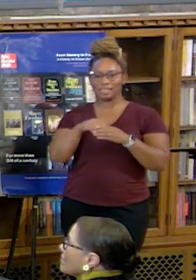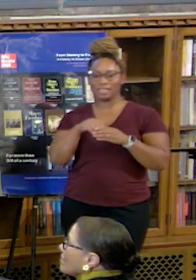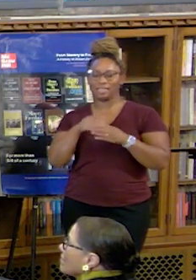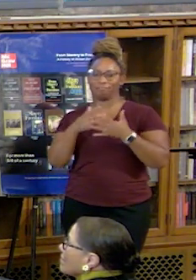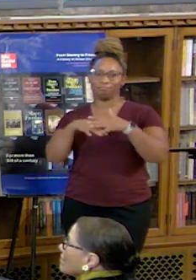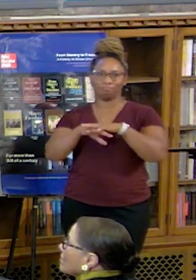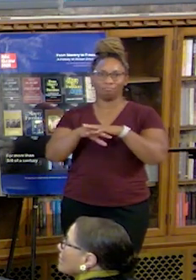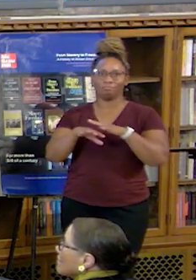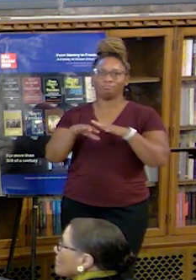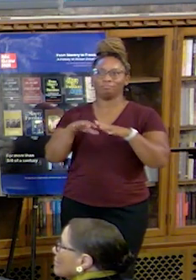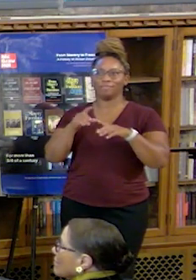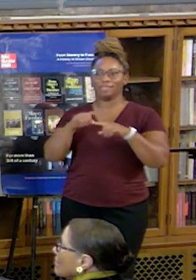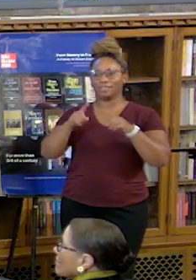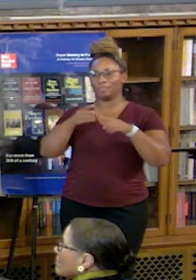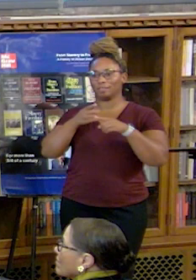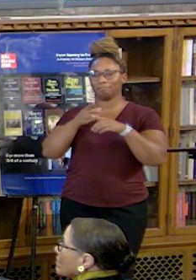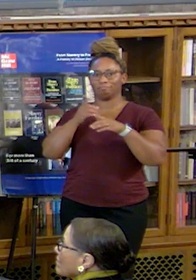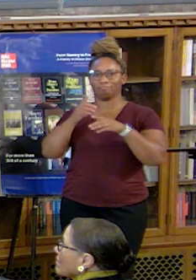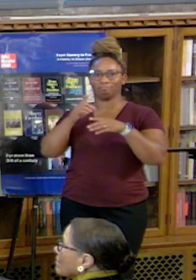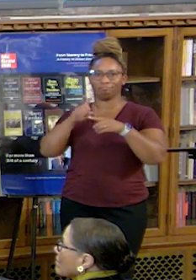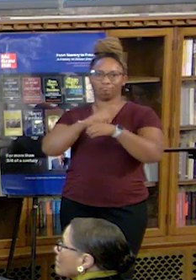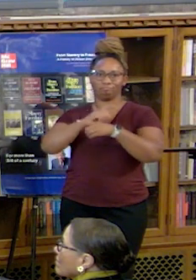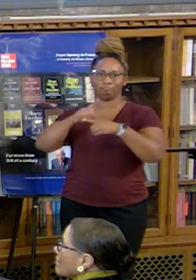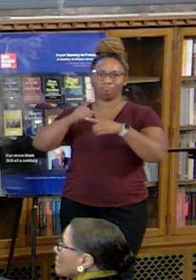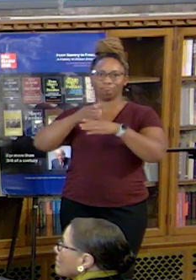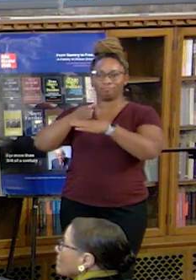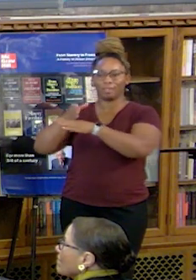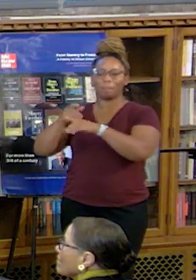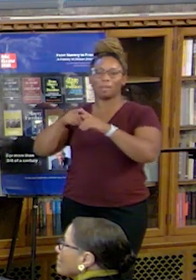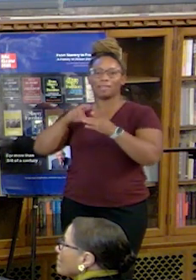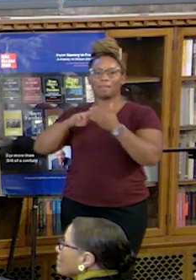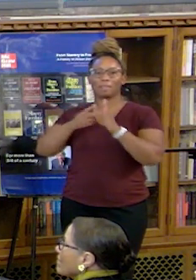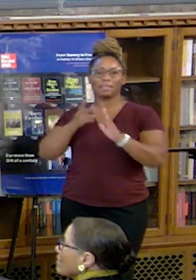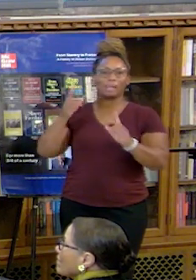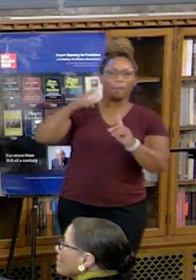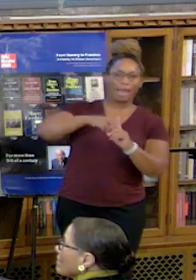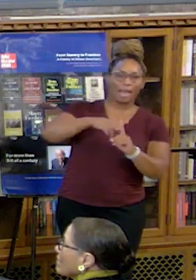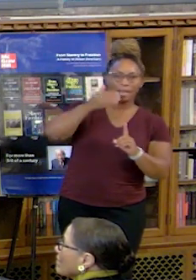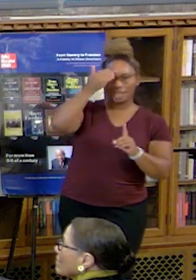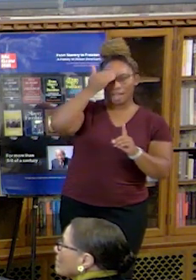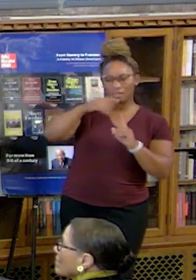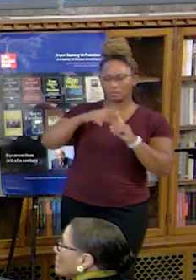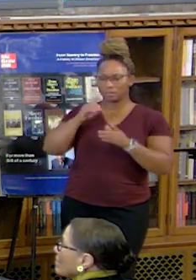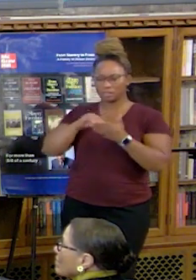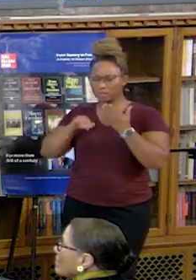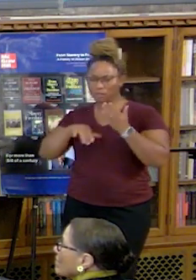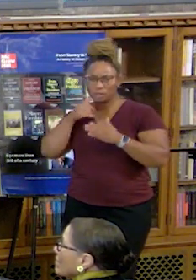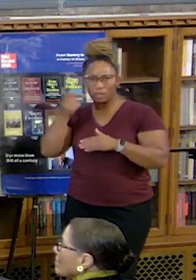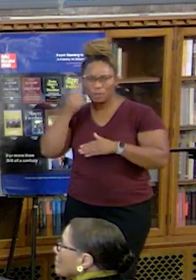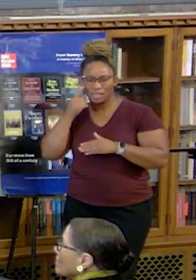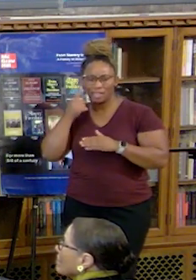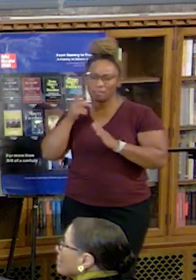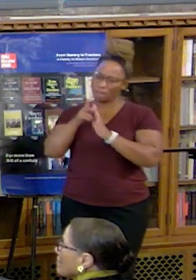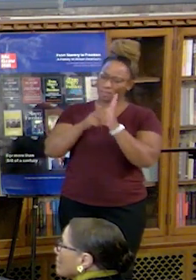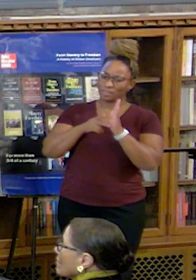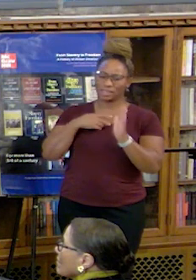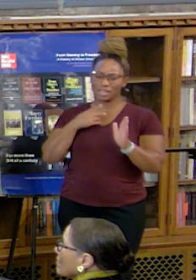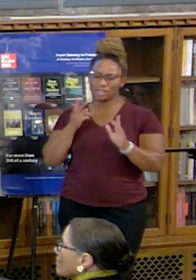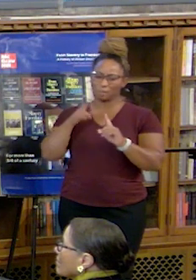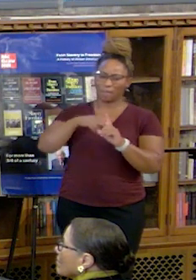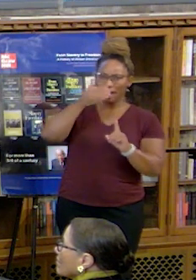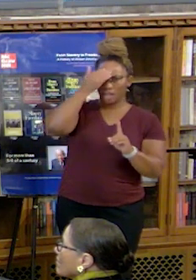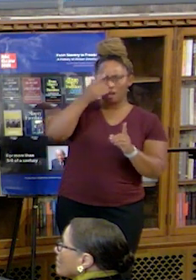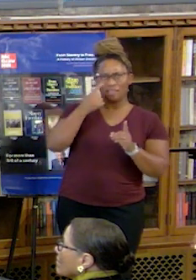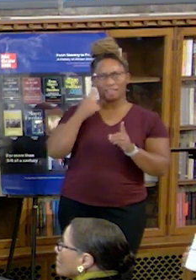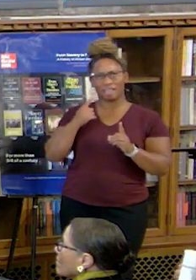disciplinary and it is actually knowledge applied but so often our students don't think of it as knowledge applied they just think of it as